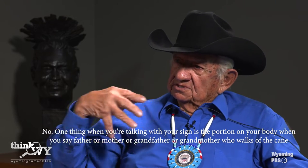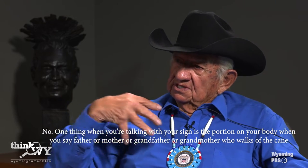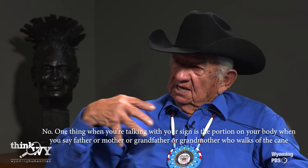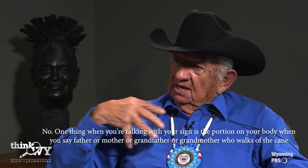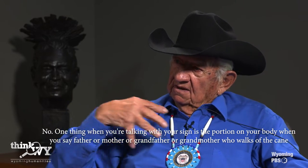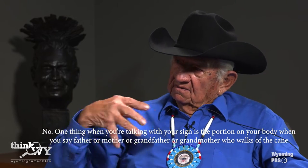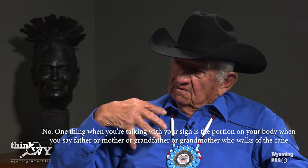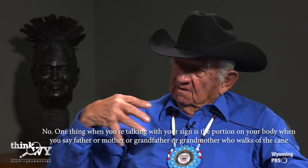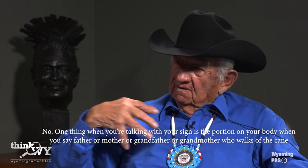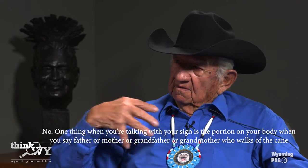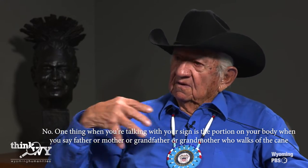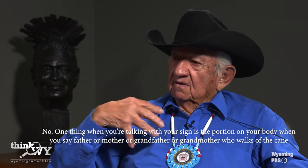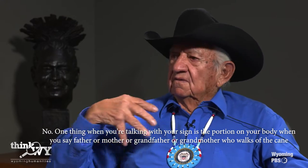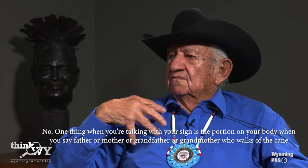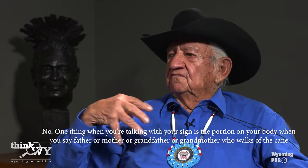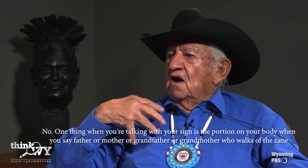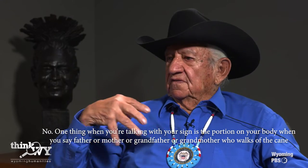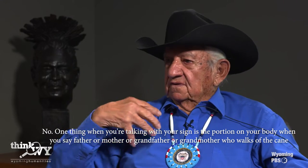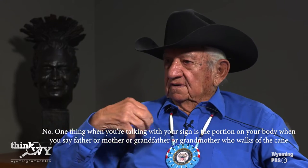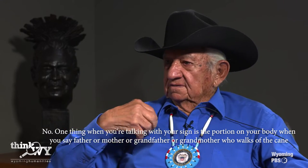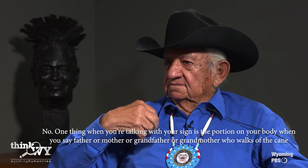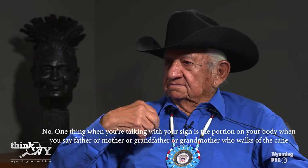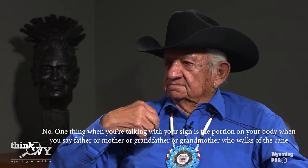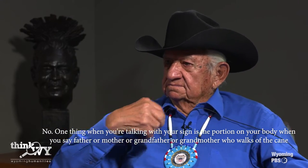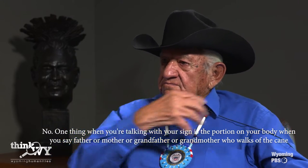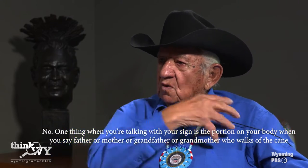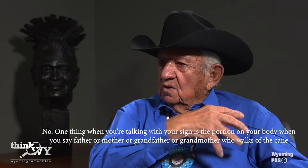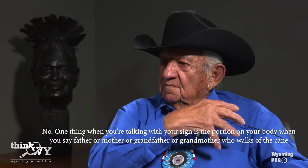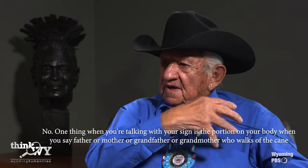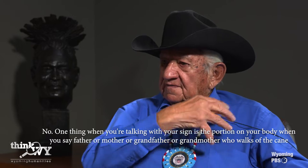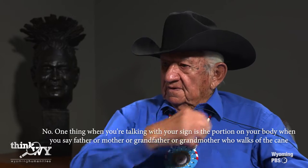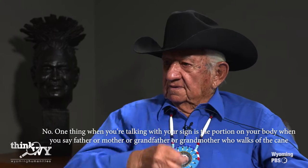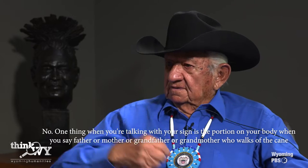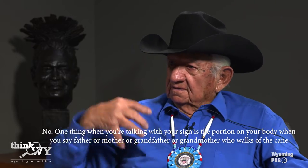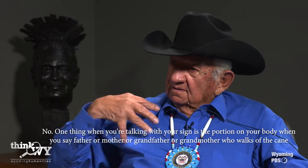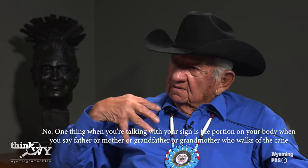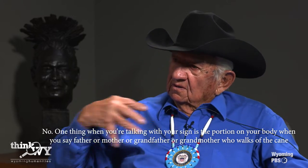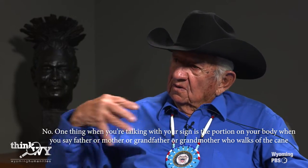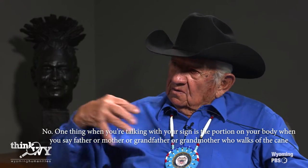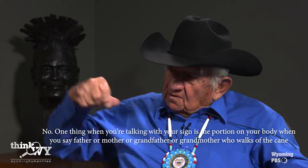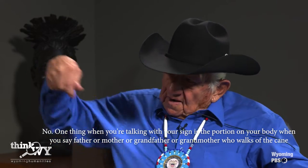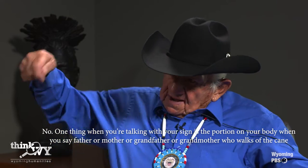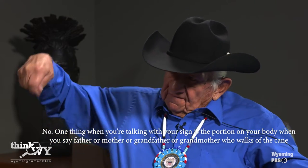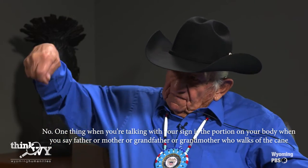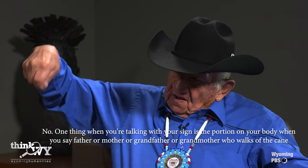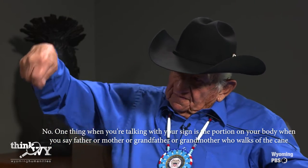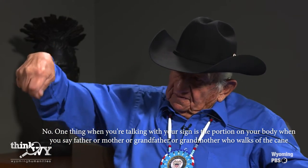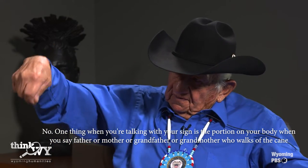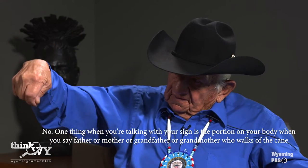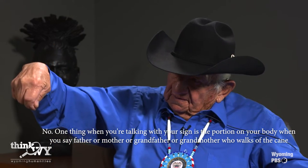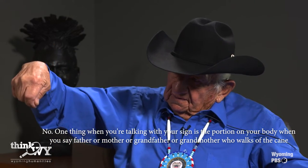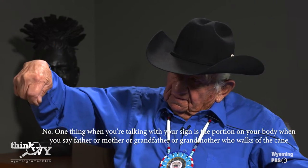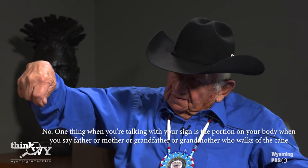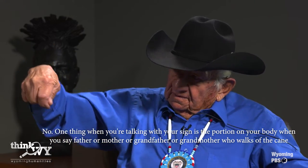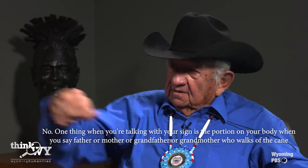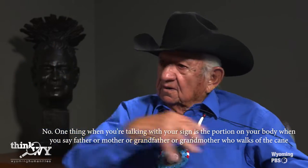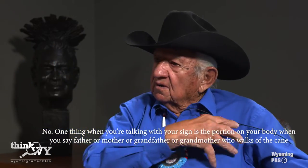say father or mother or grandfather